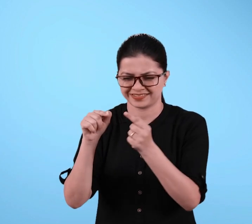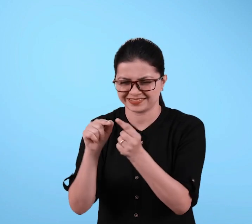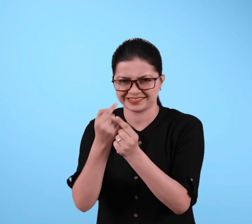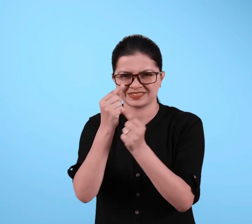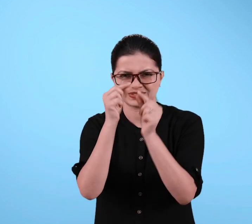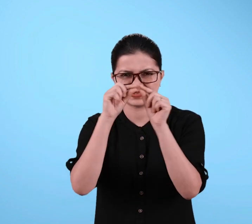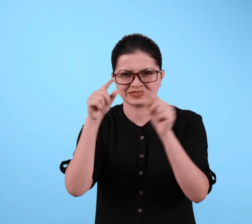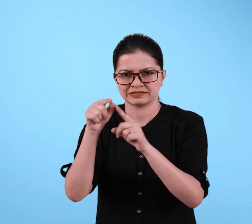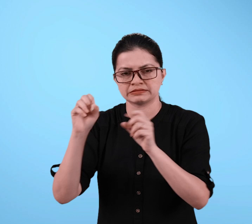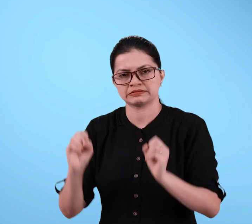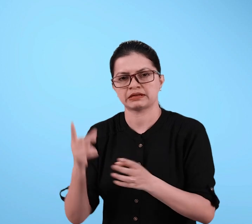to make clothes.